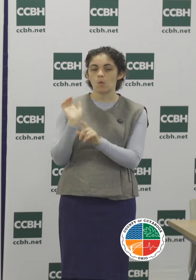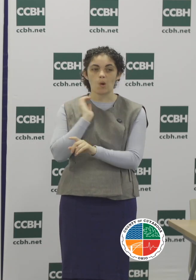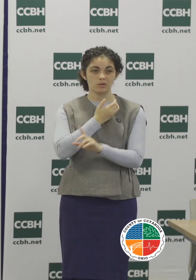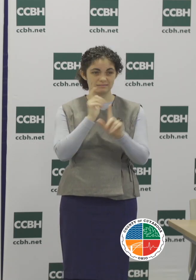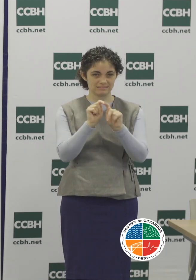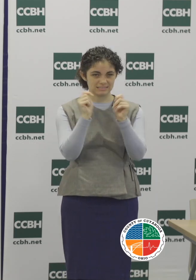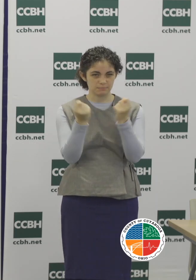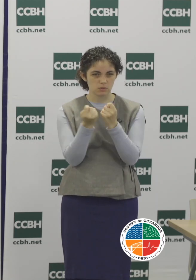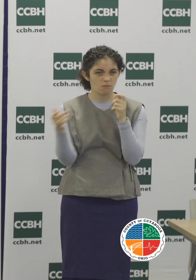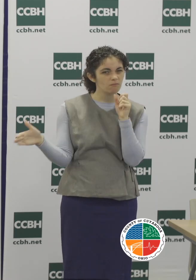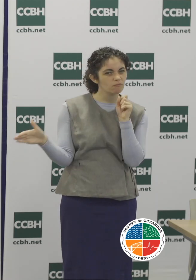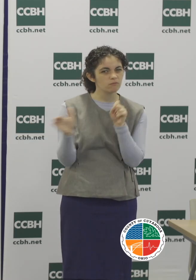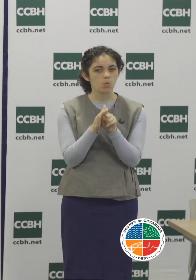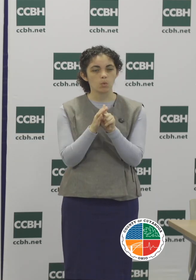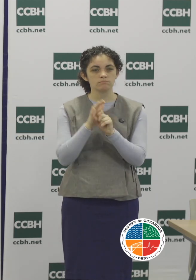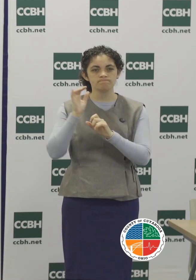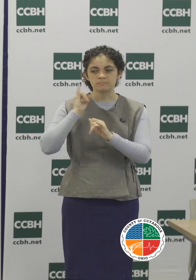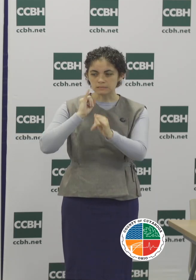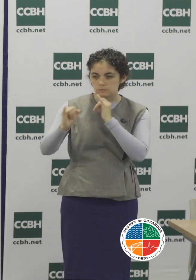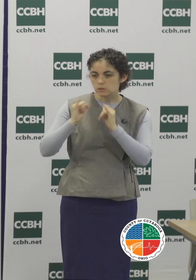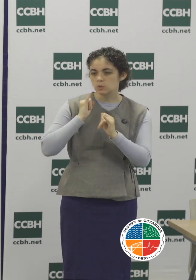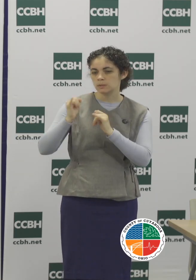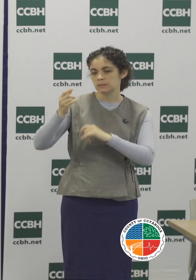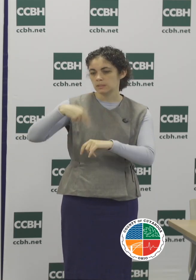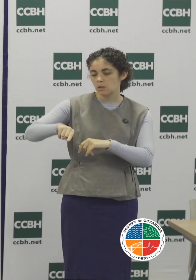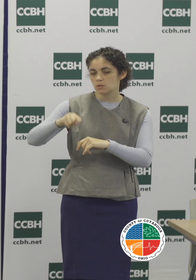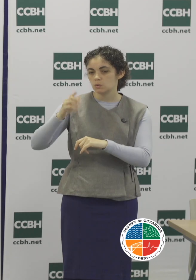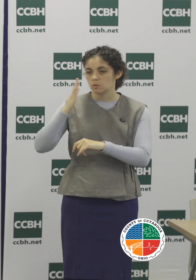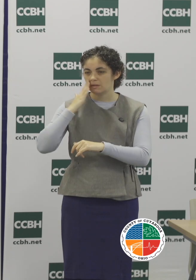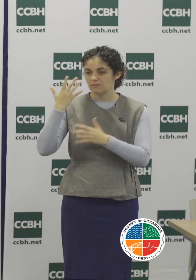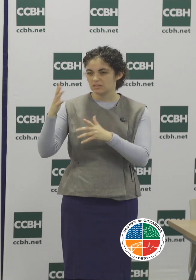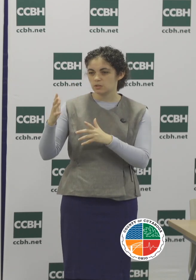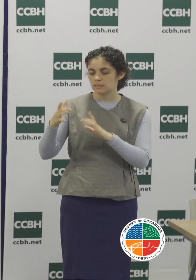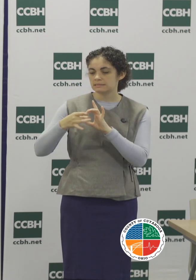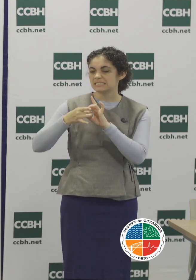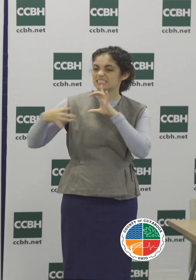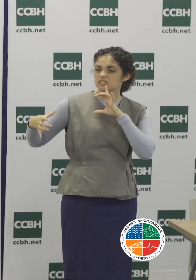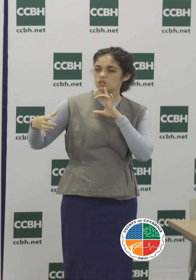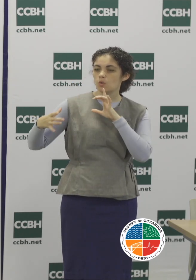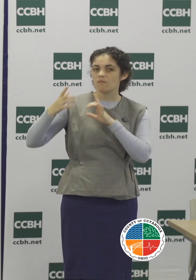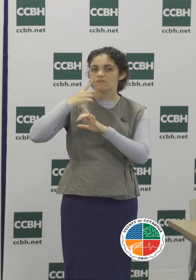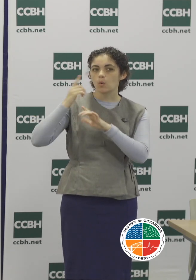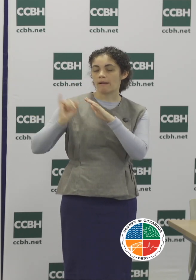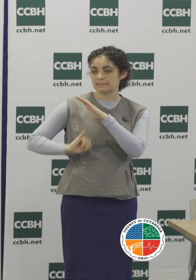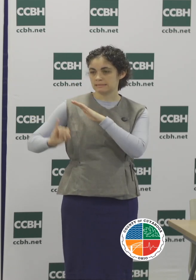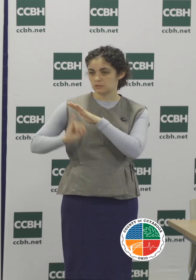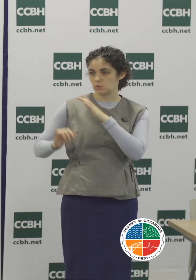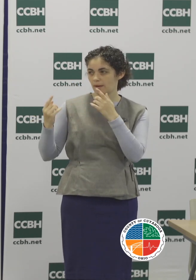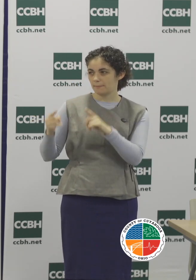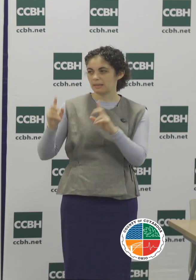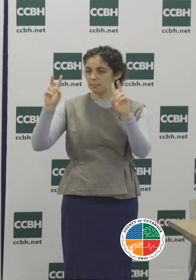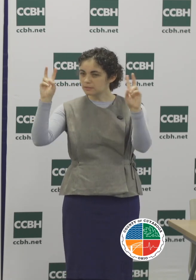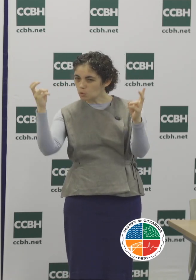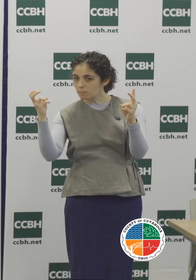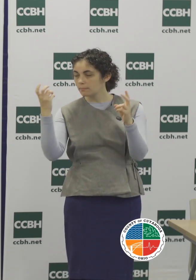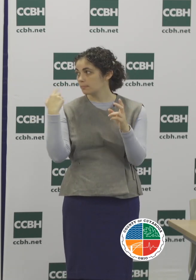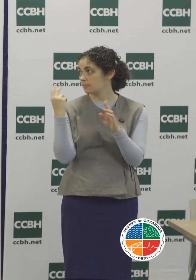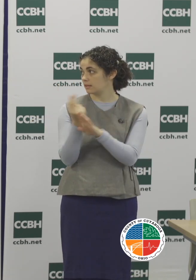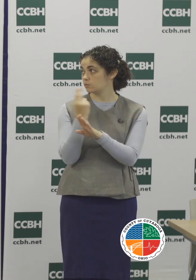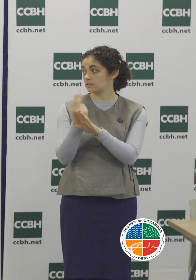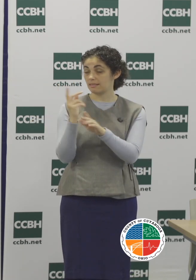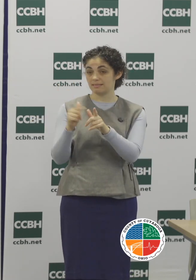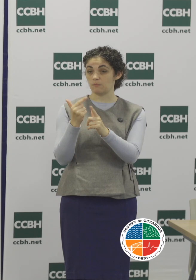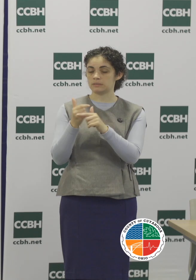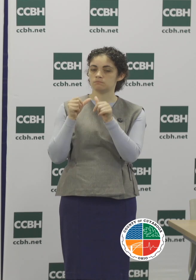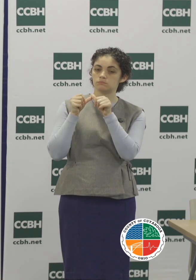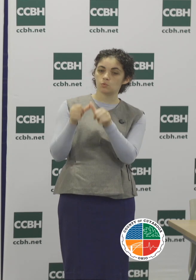actually does a full interview to clear people. So it's called a discontinuation of isolation is the official term. And we go